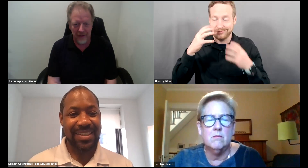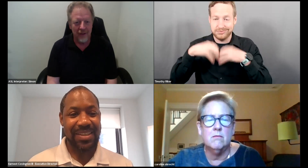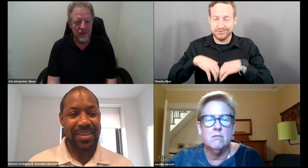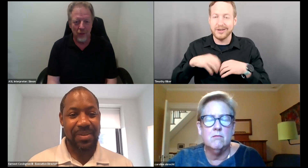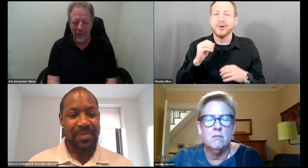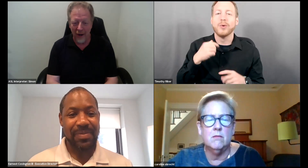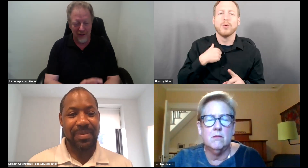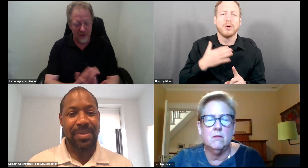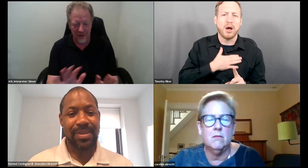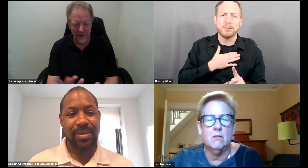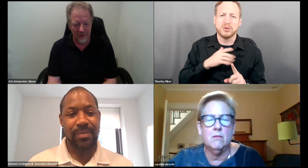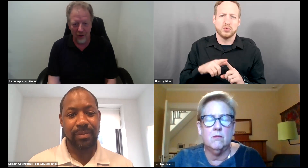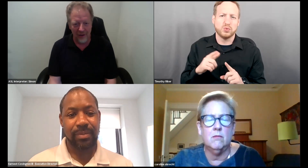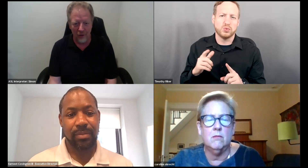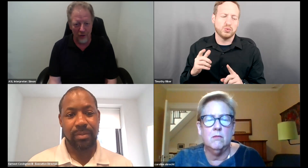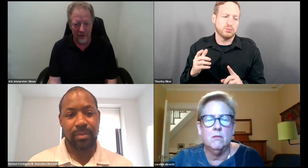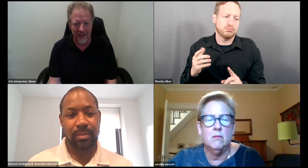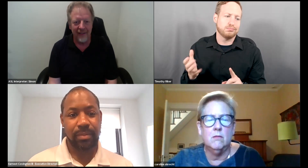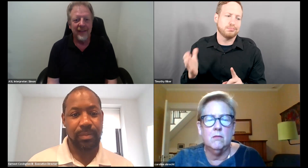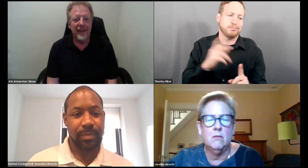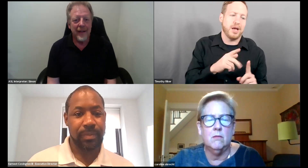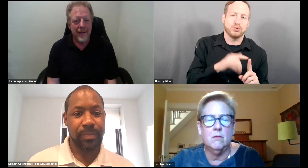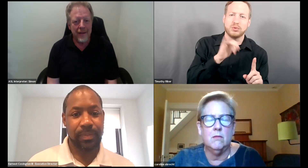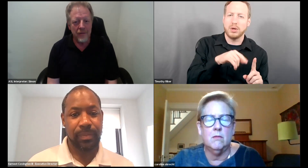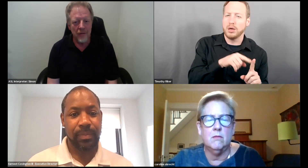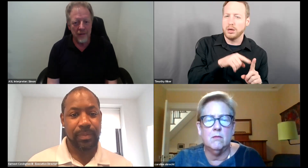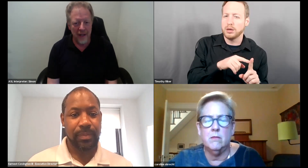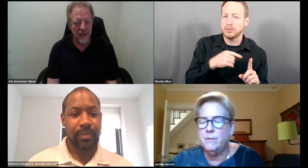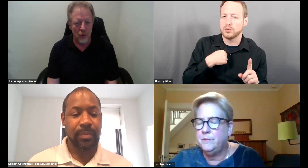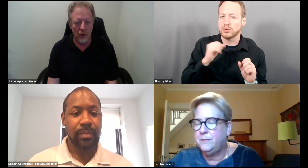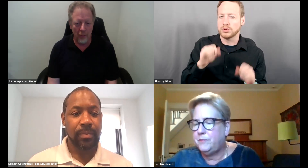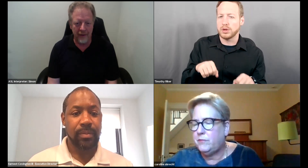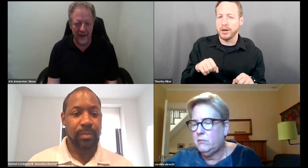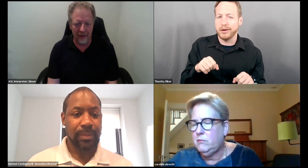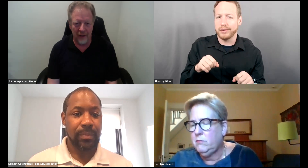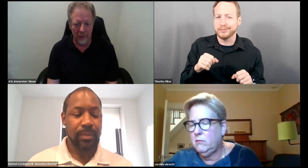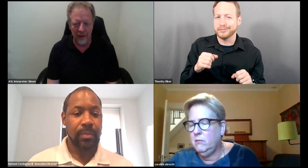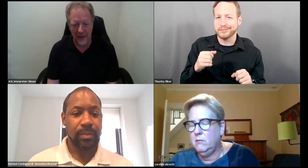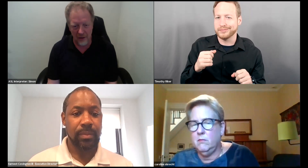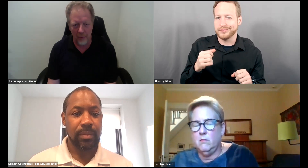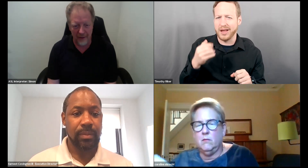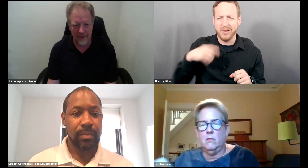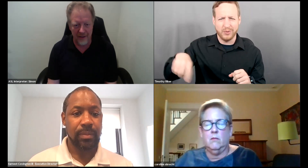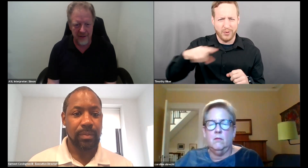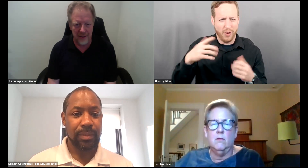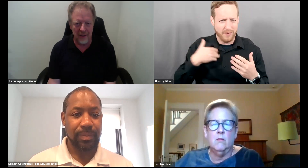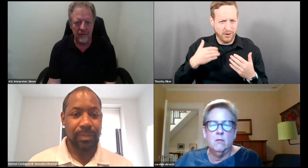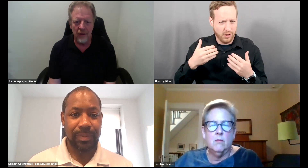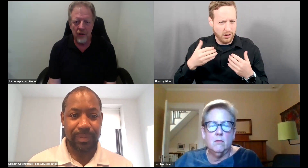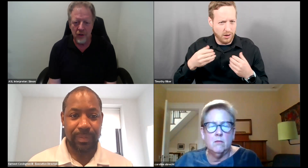stuff. So my mind just, totally overlooked that. Yes, I do want to go back to that. Okay, we can actually go back to